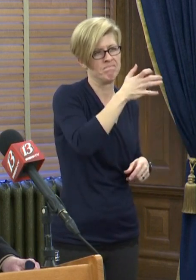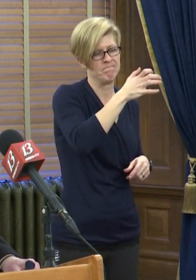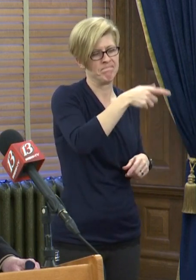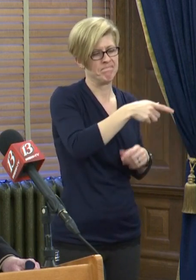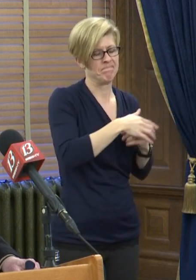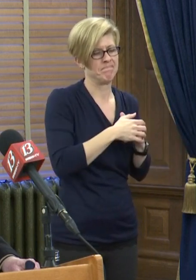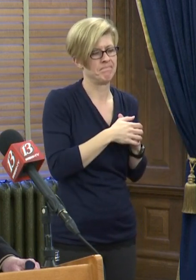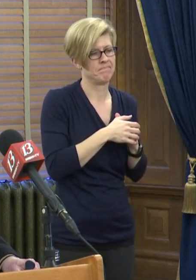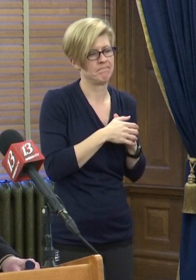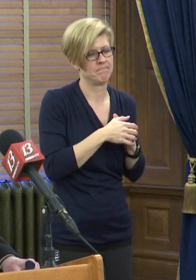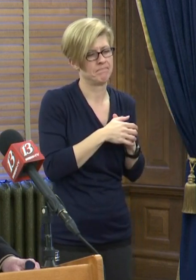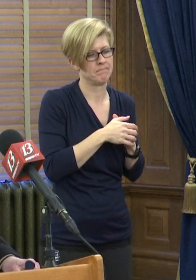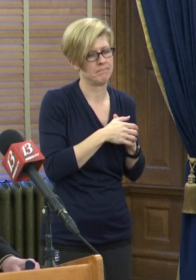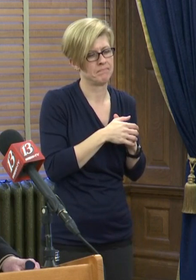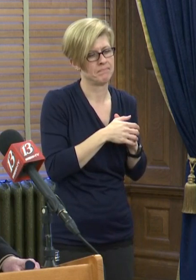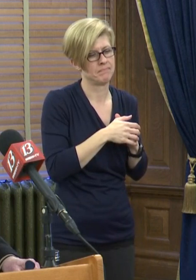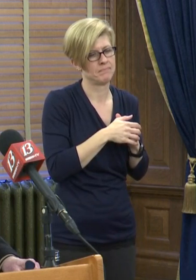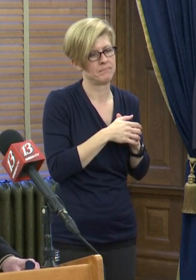was